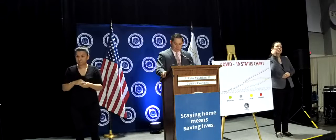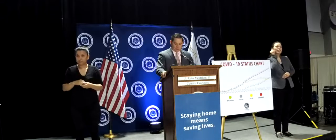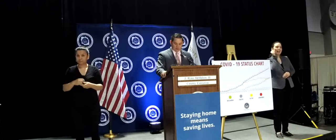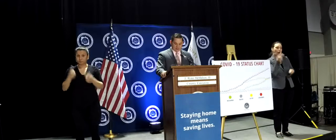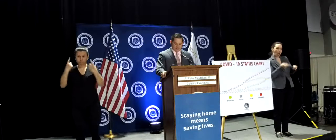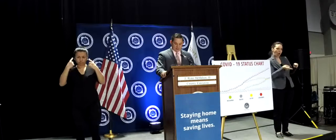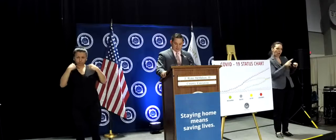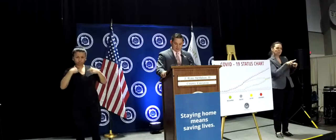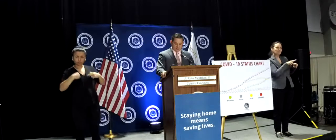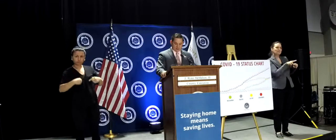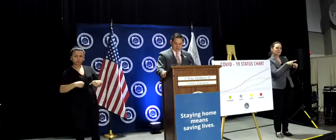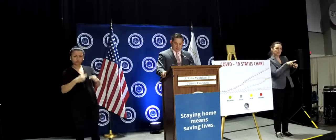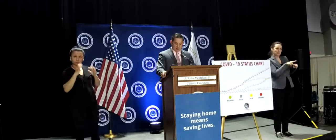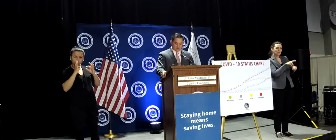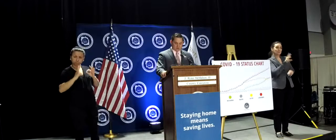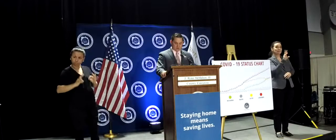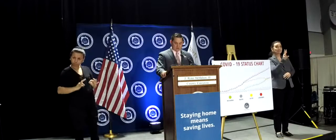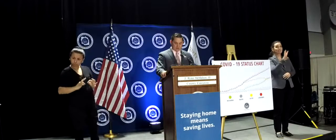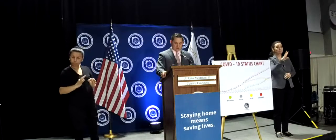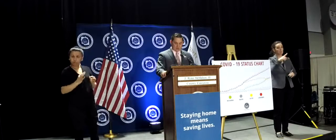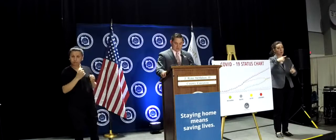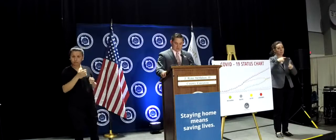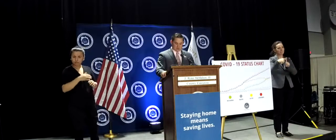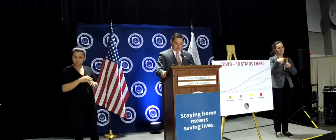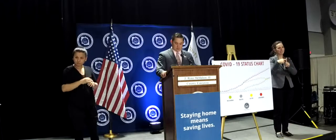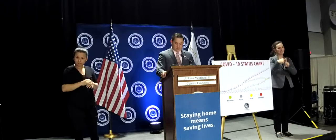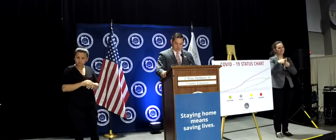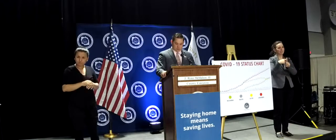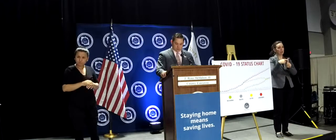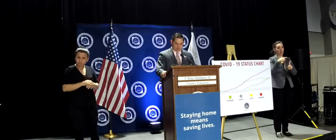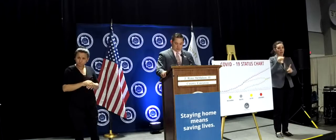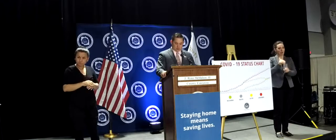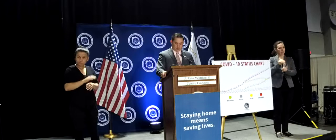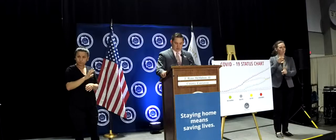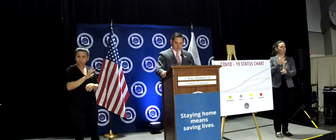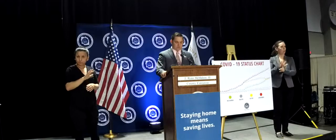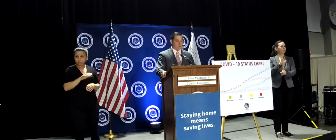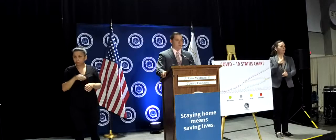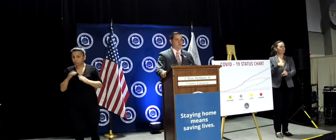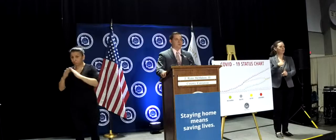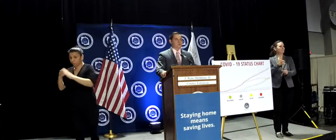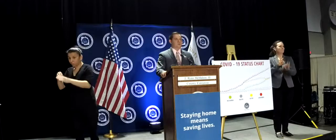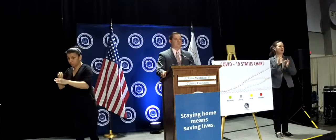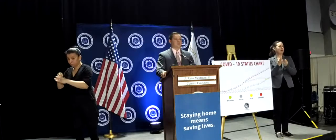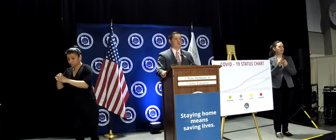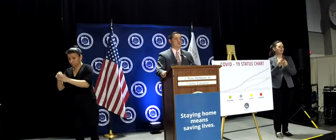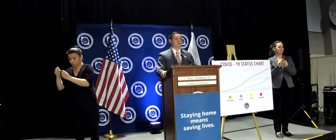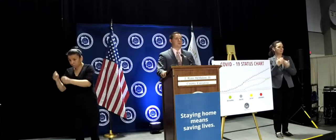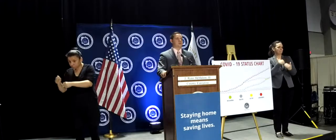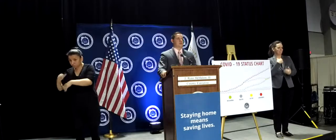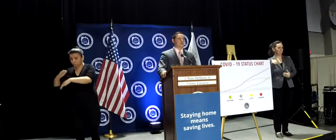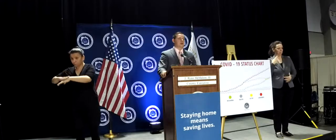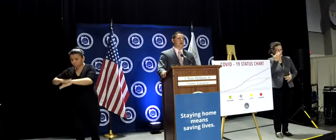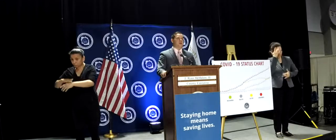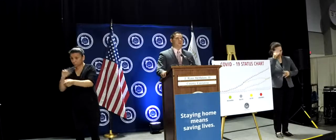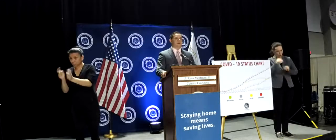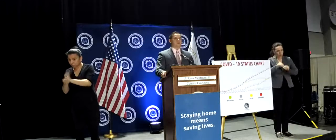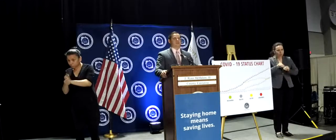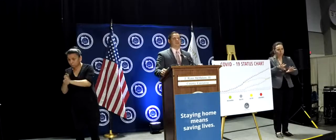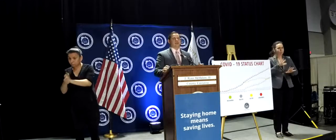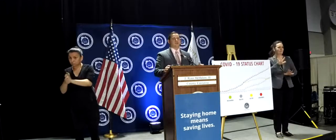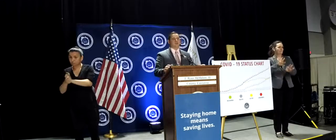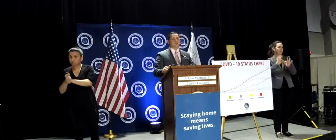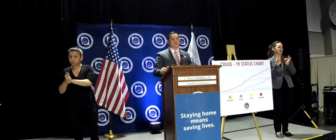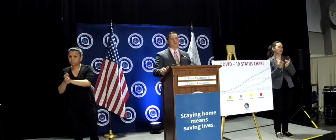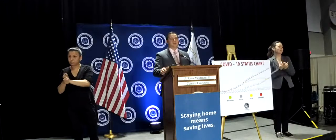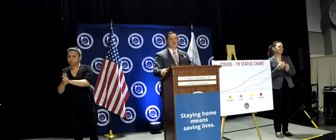64 in our positive case total are household contacts or from previously confirmed cases. That's